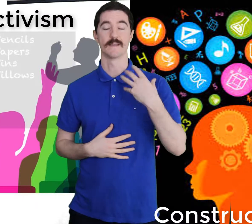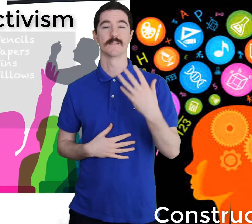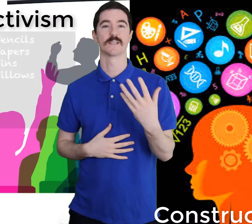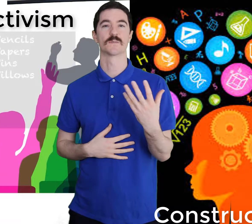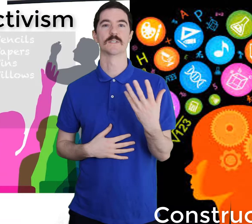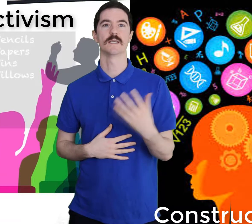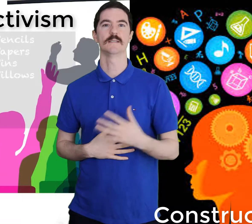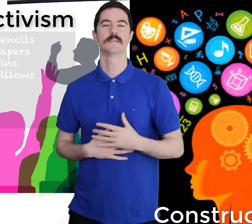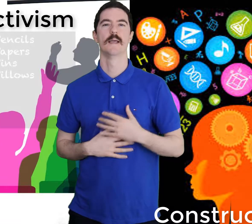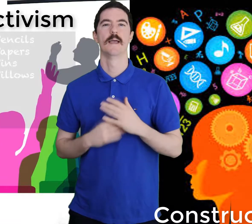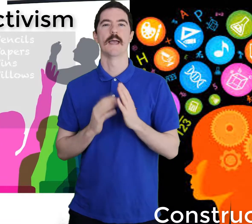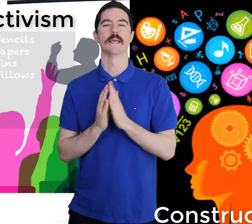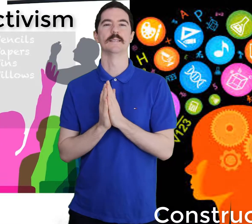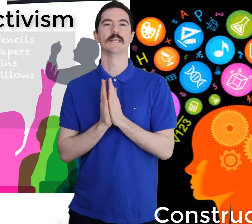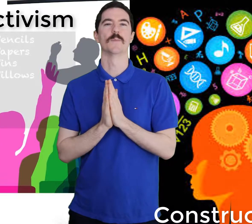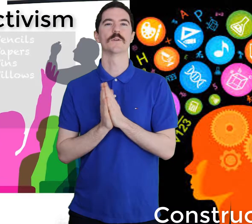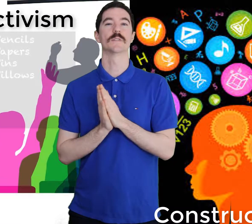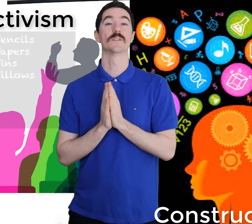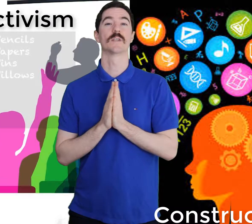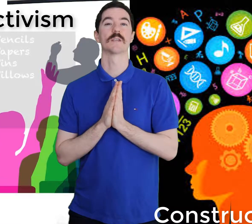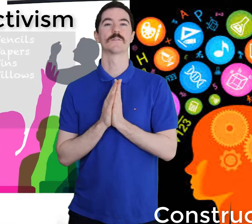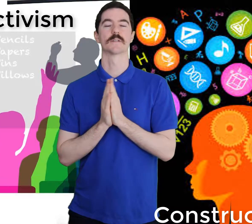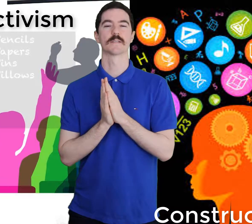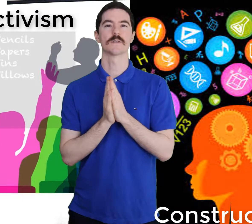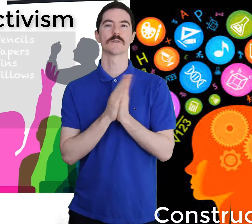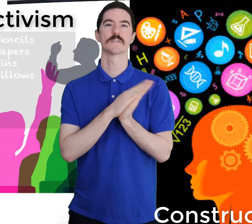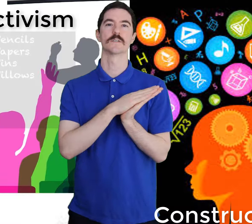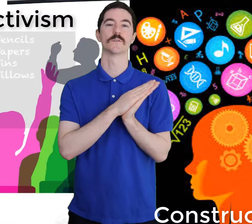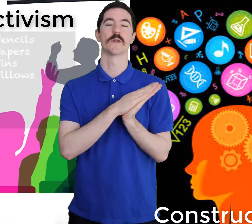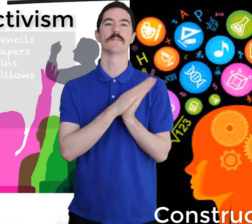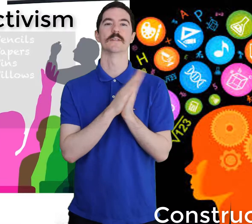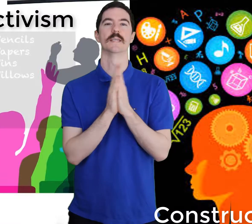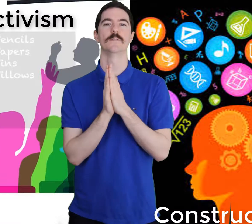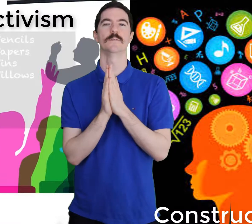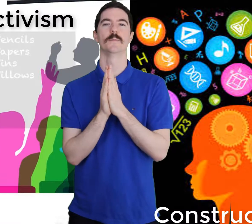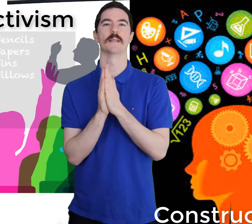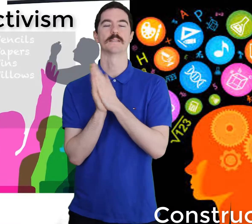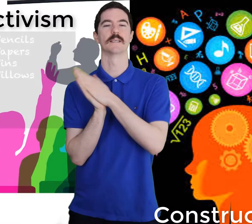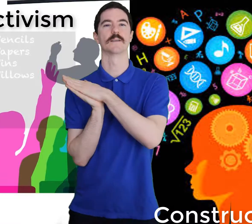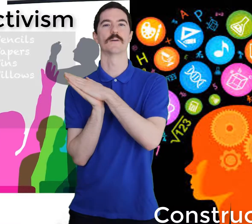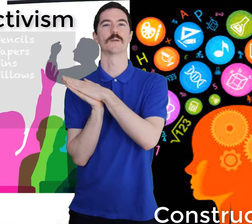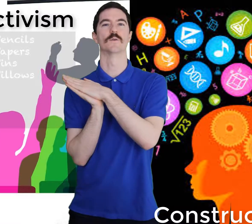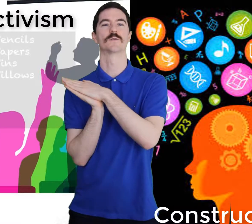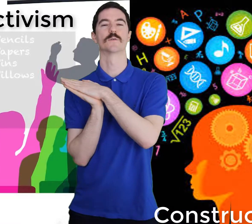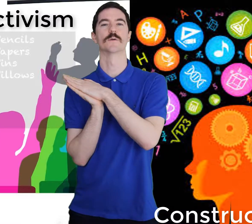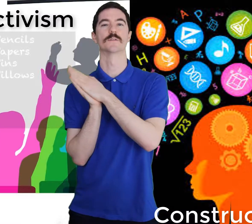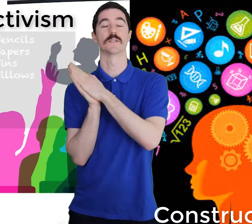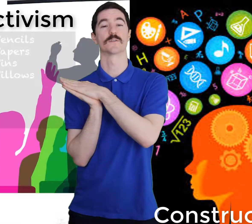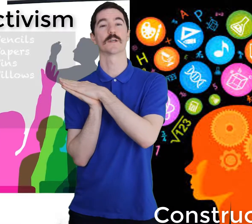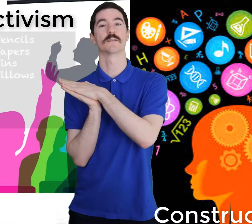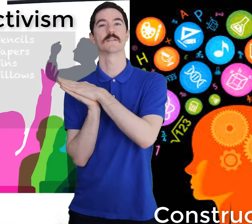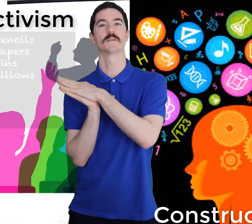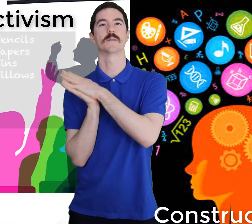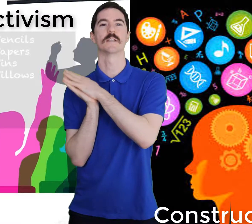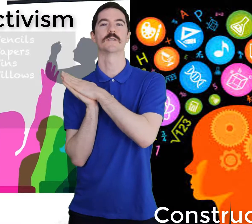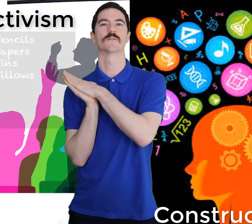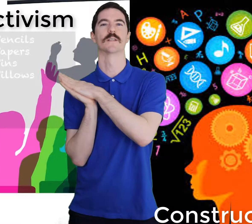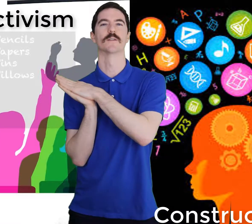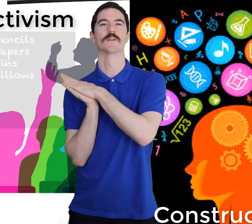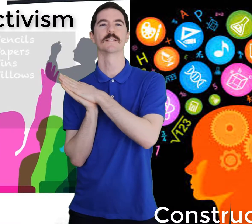the expertise, and in most educational discussions, you sort of have a needle, and it's either going more towards Instructivism, the teacher as the learner,